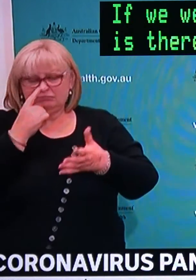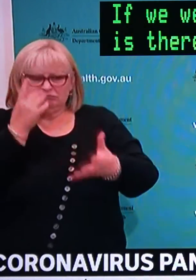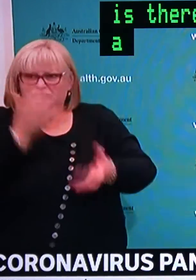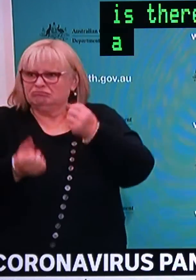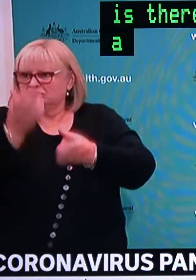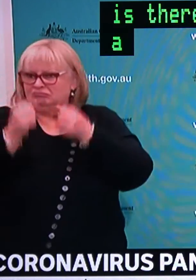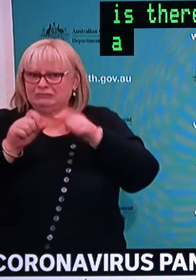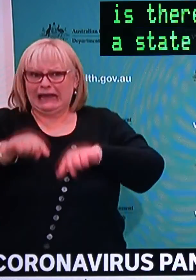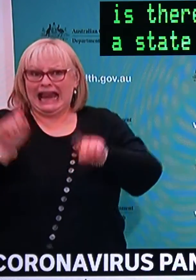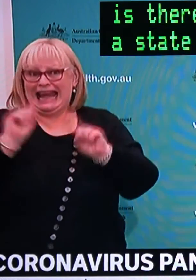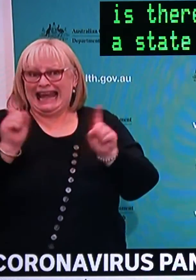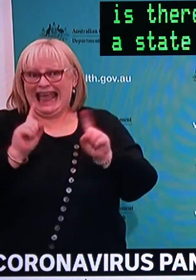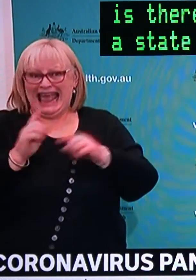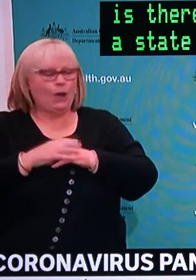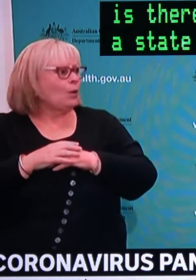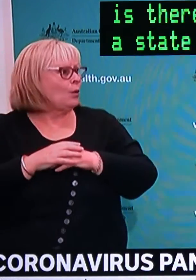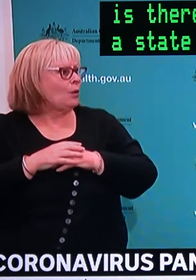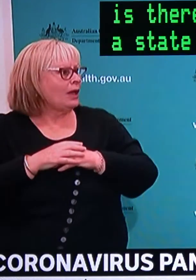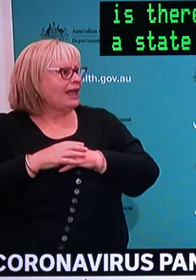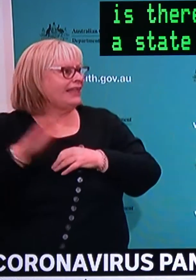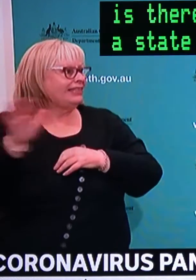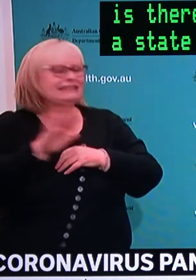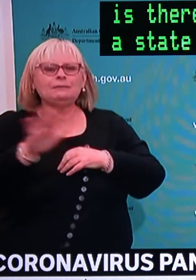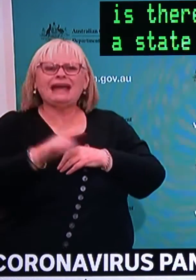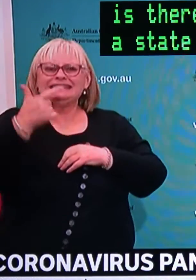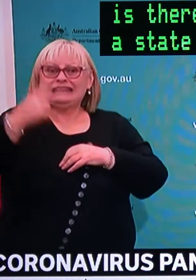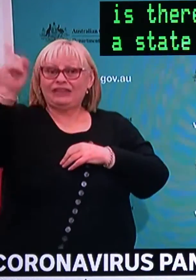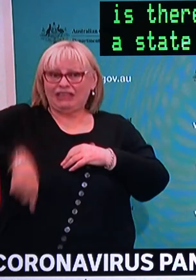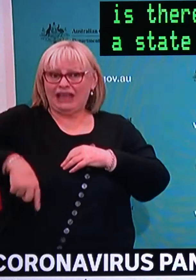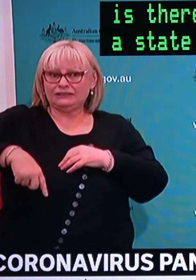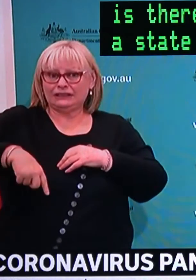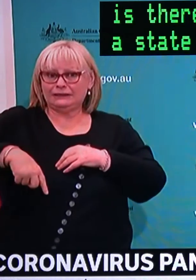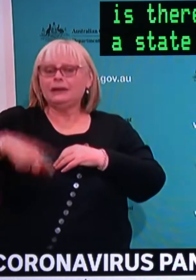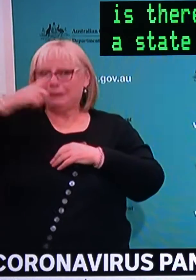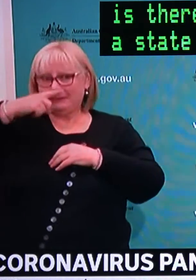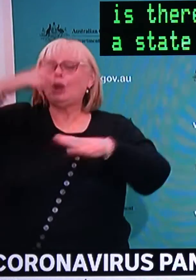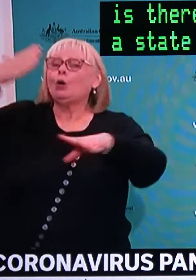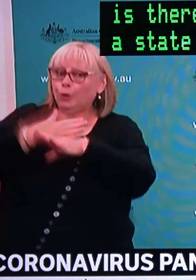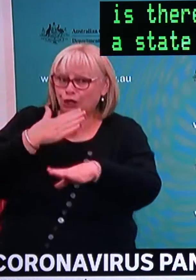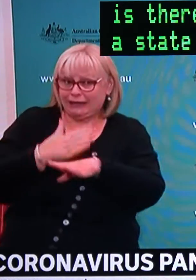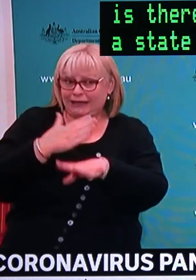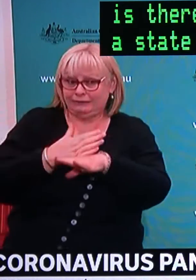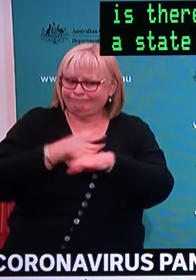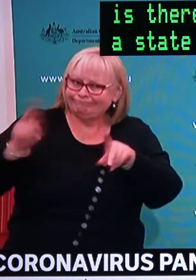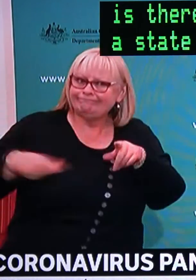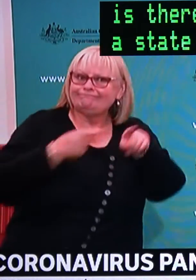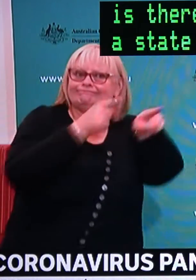think there is currently between about 7,000 public health workers.